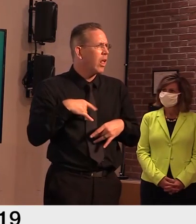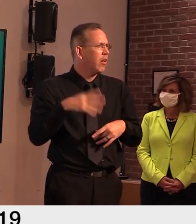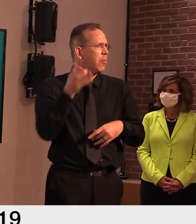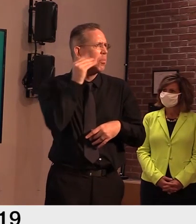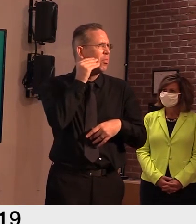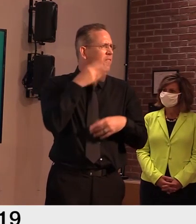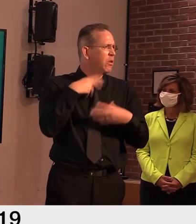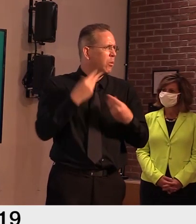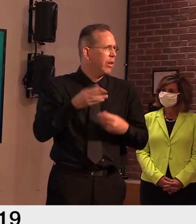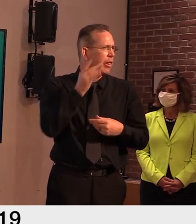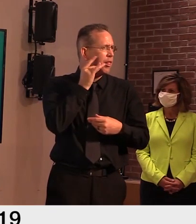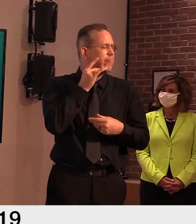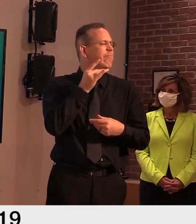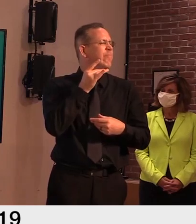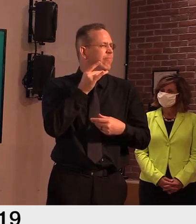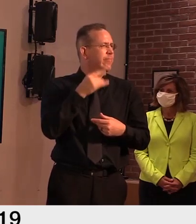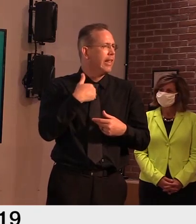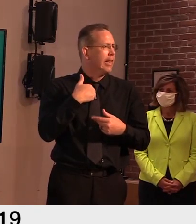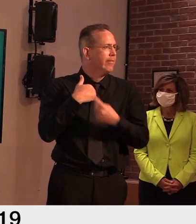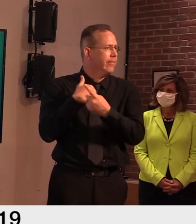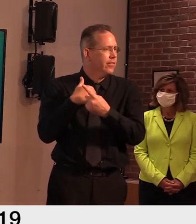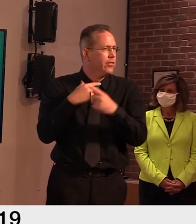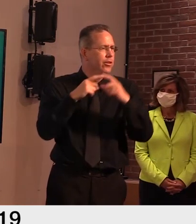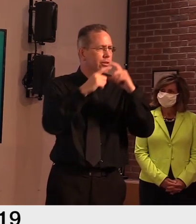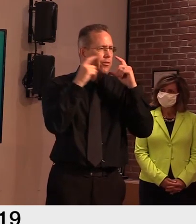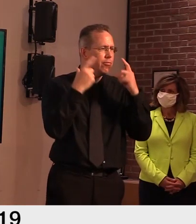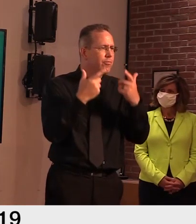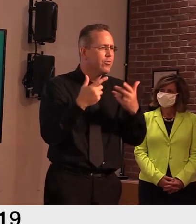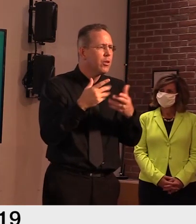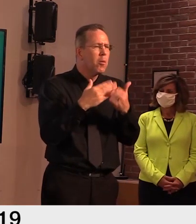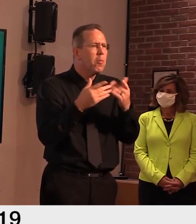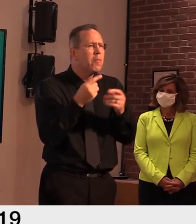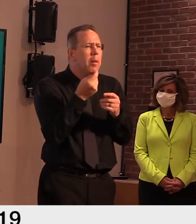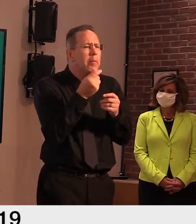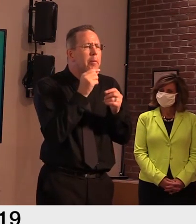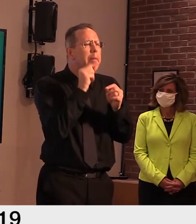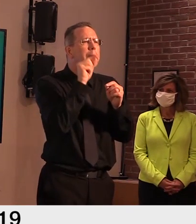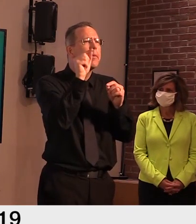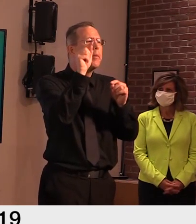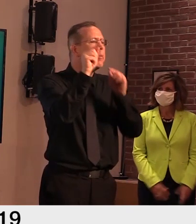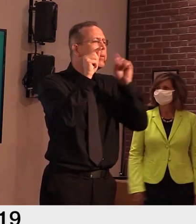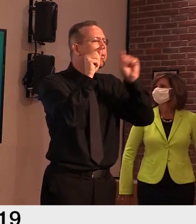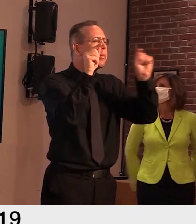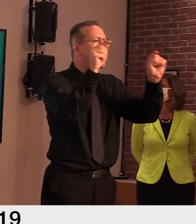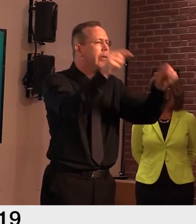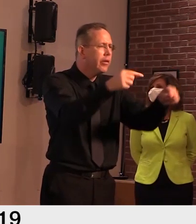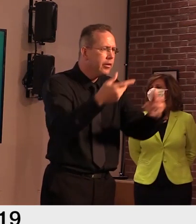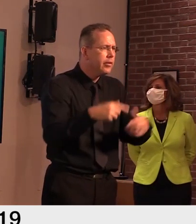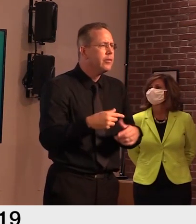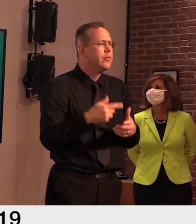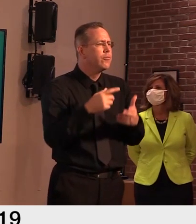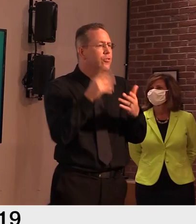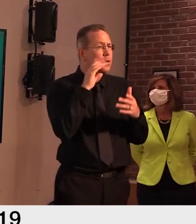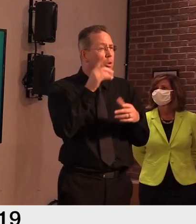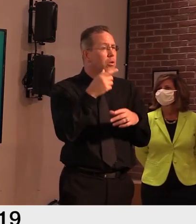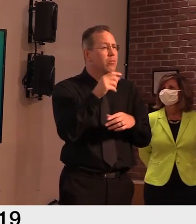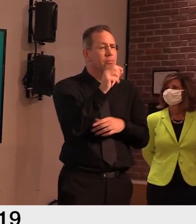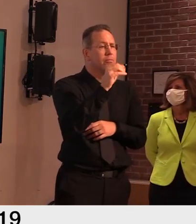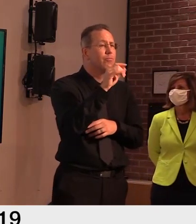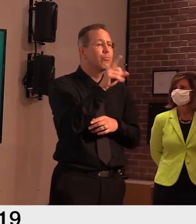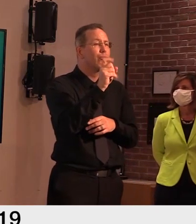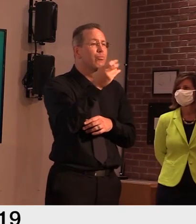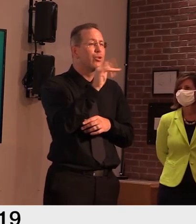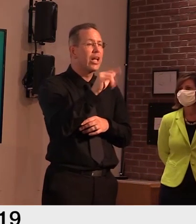respiratory droplets that generally go a certain distance, hopefully less than 6 feet, and drop